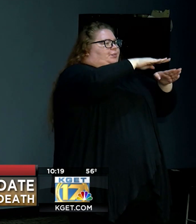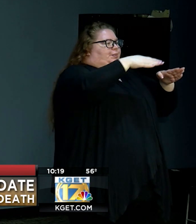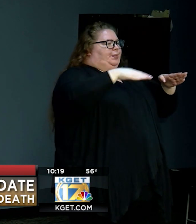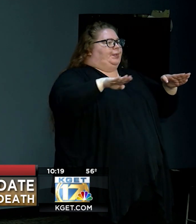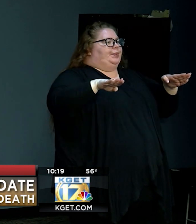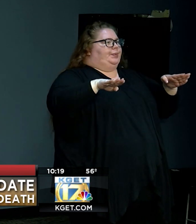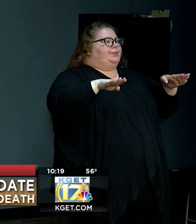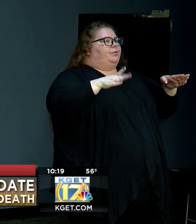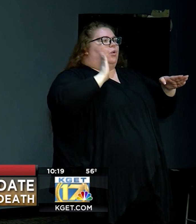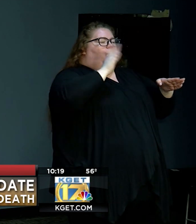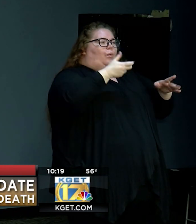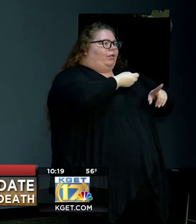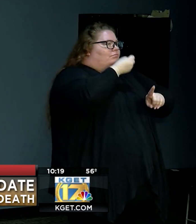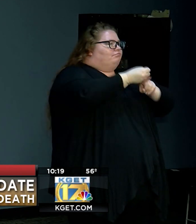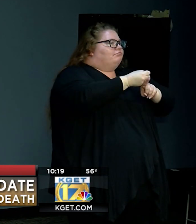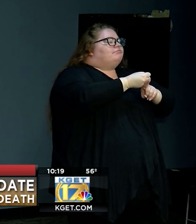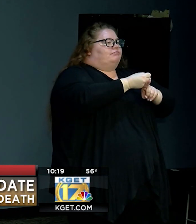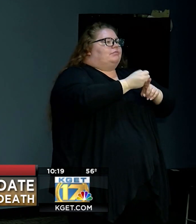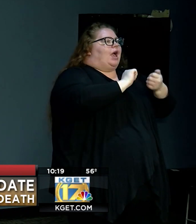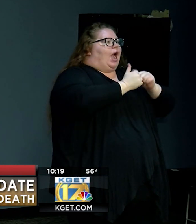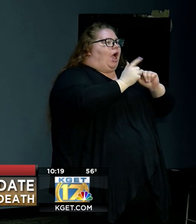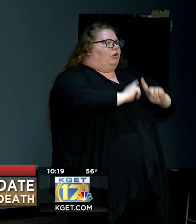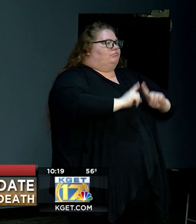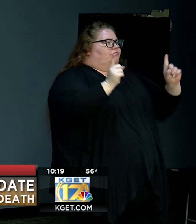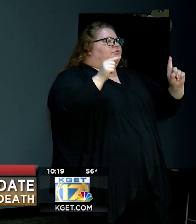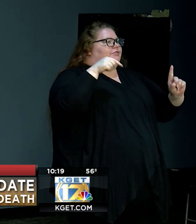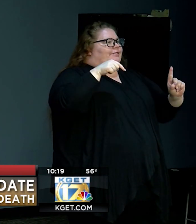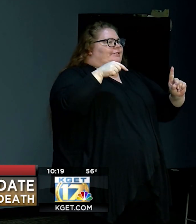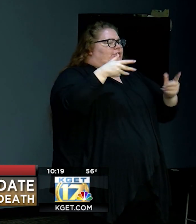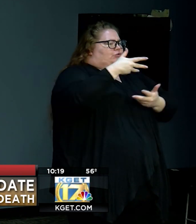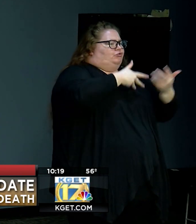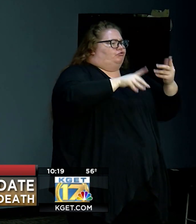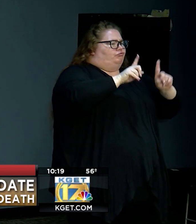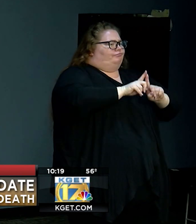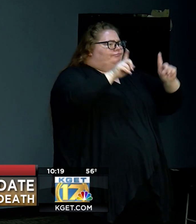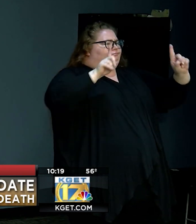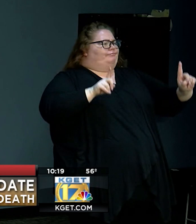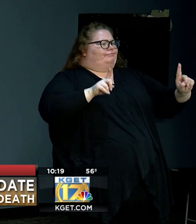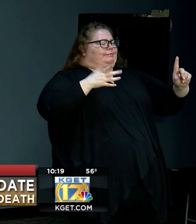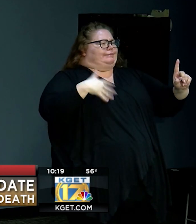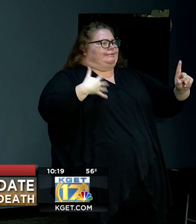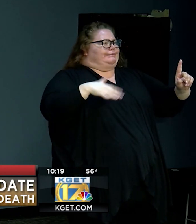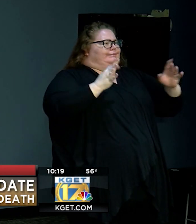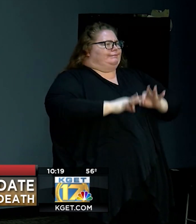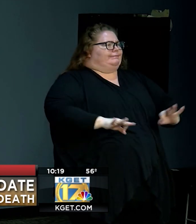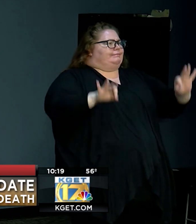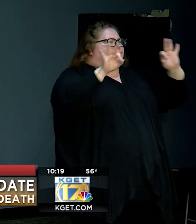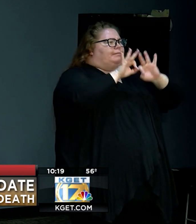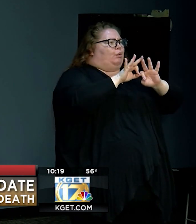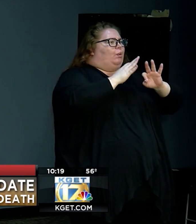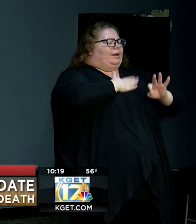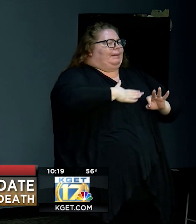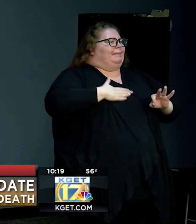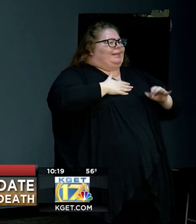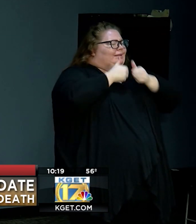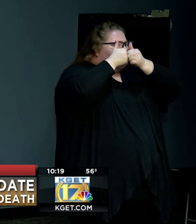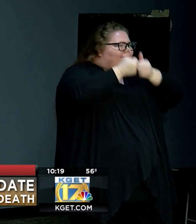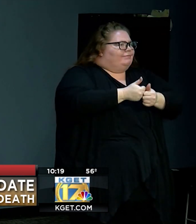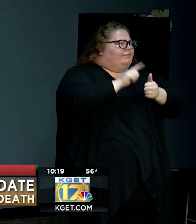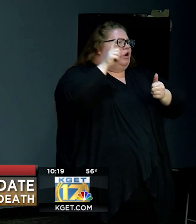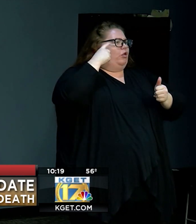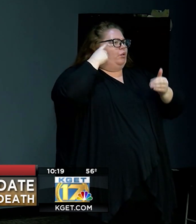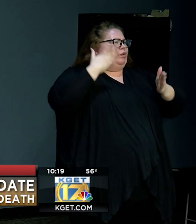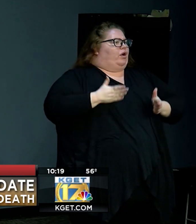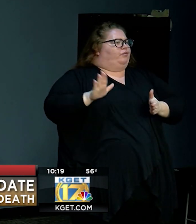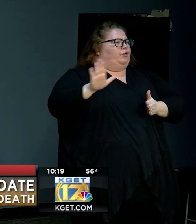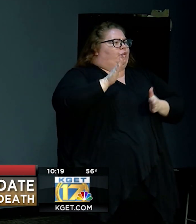lives. That social distancing component is significant, and we want you to make sure you heed the governor's recommendation